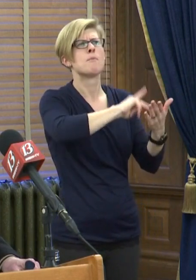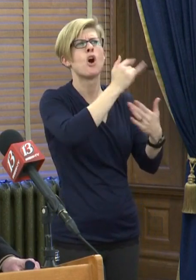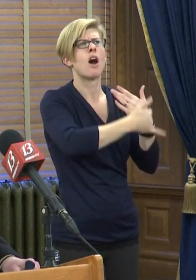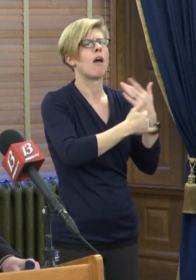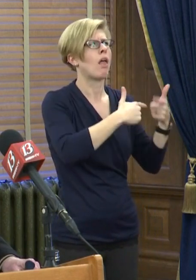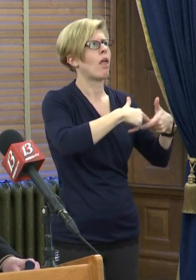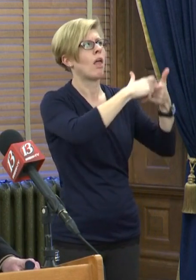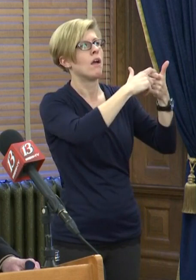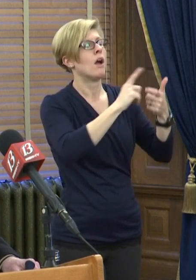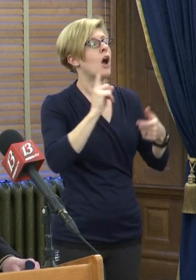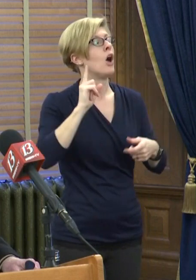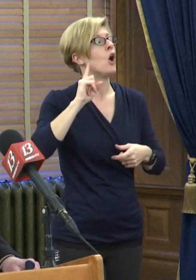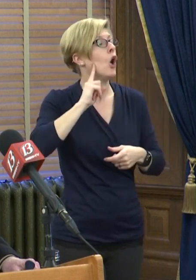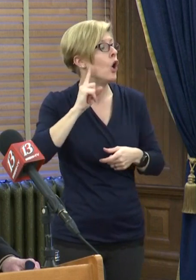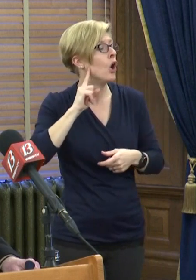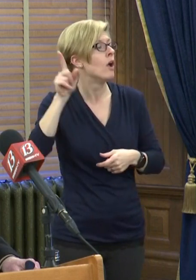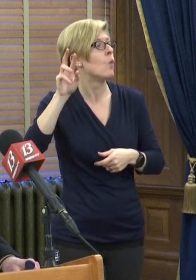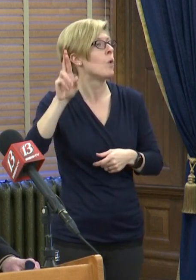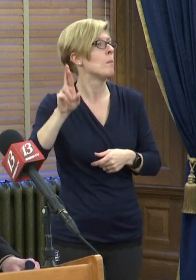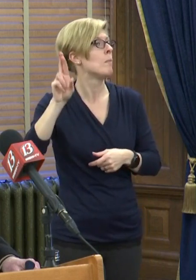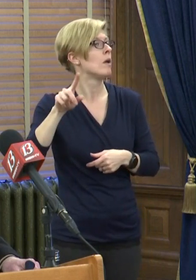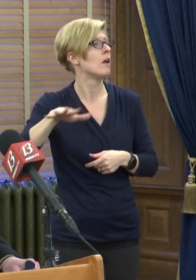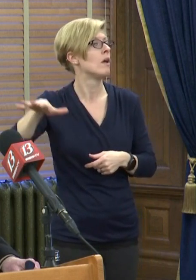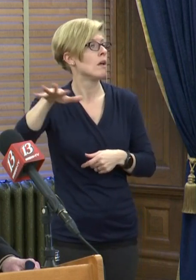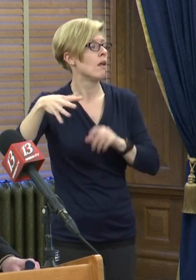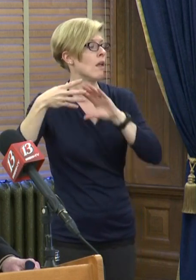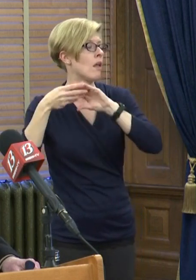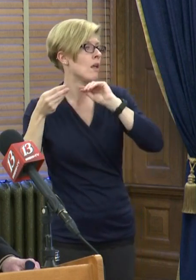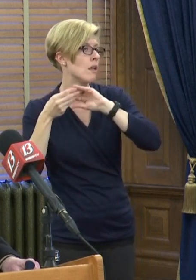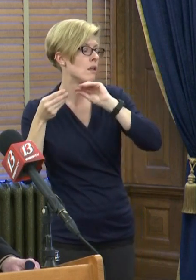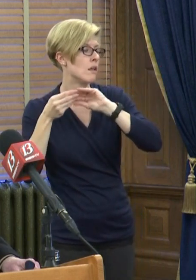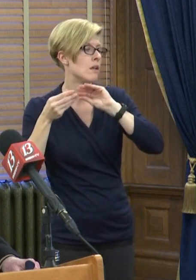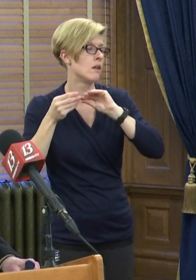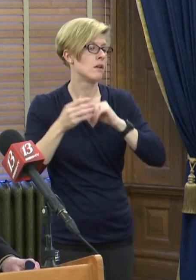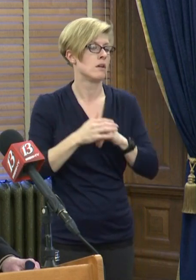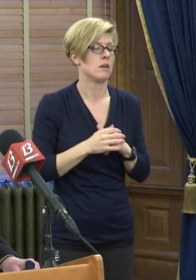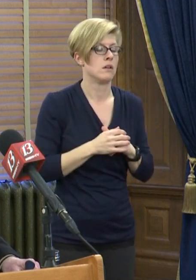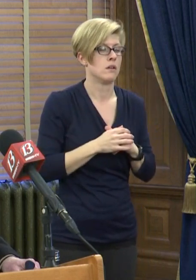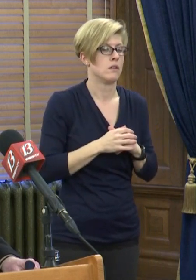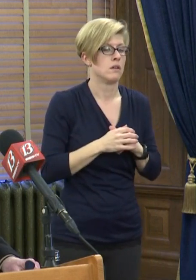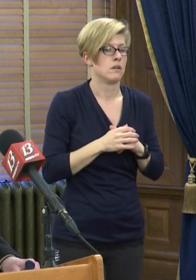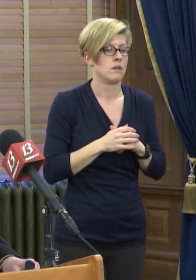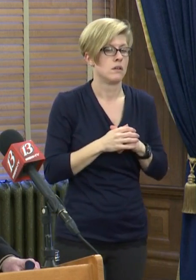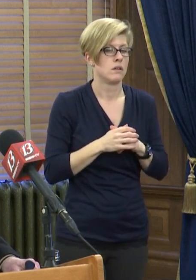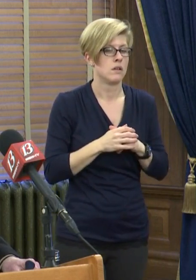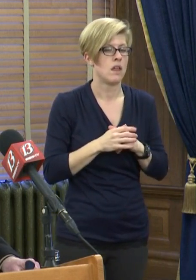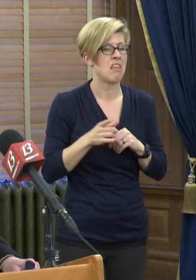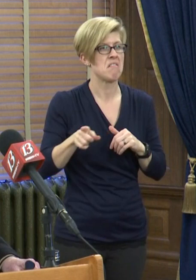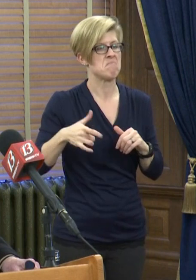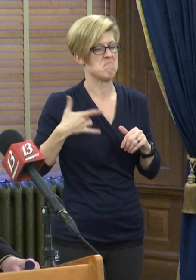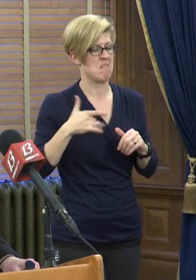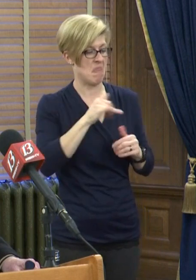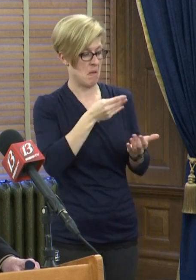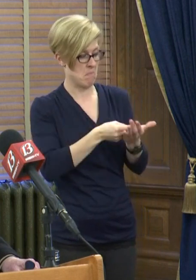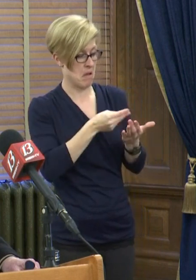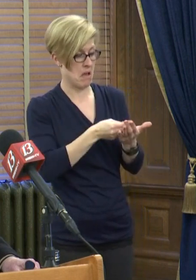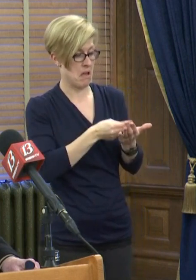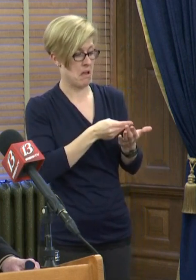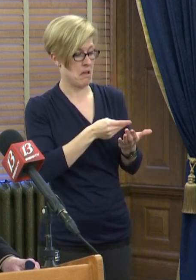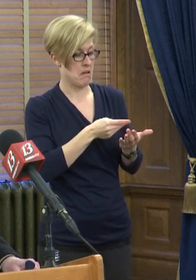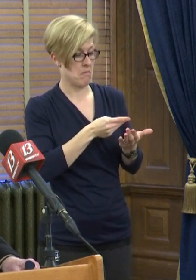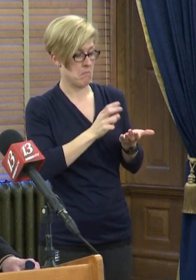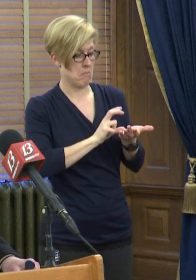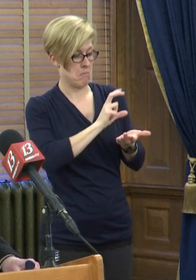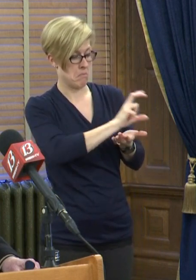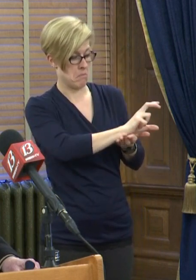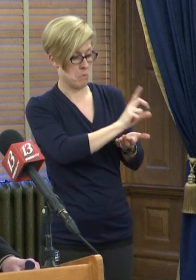from some Republicans that at the time they didn't believe that the money was being,